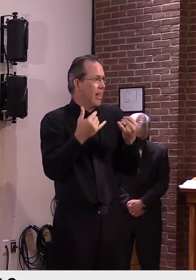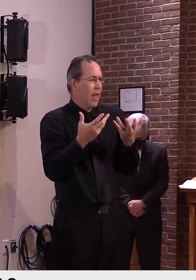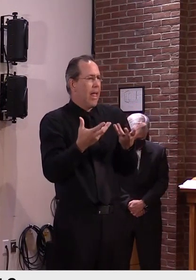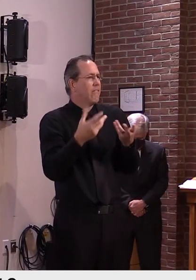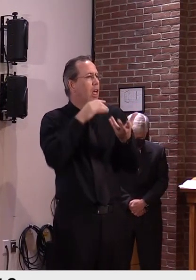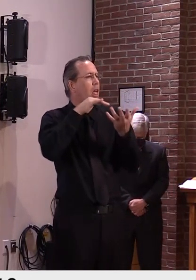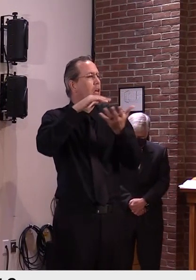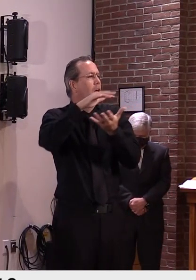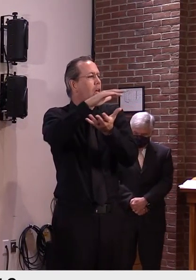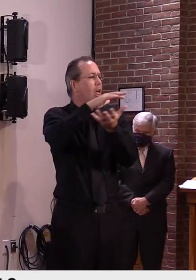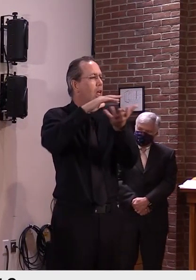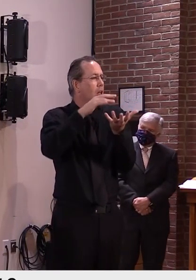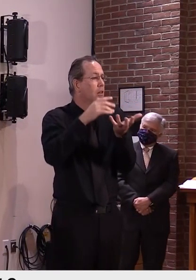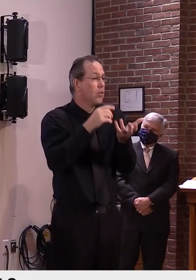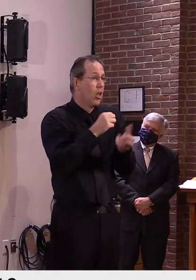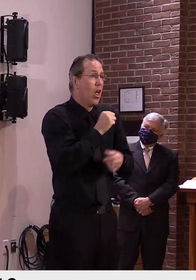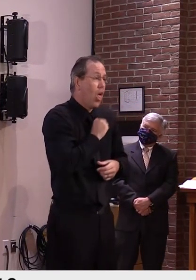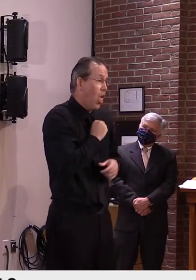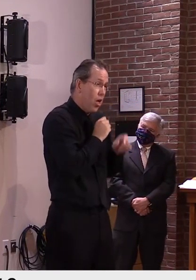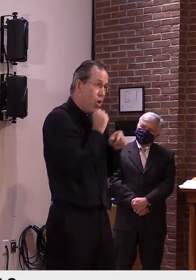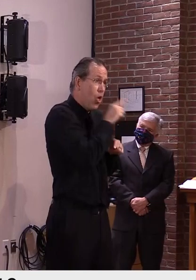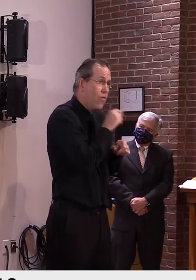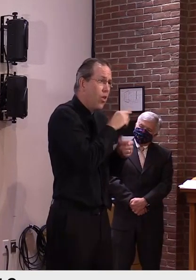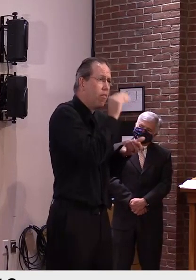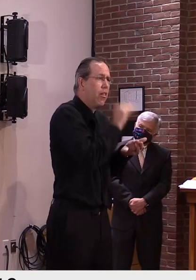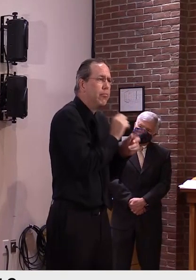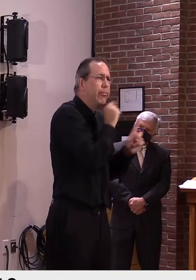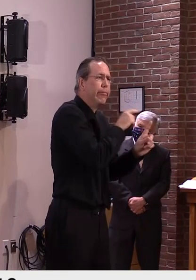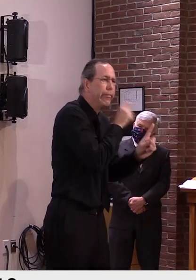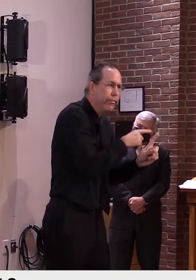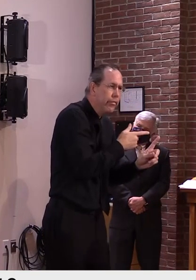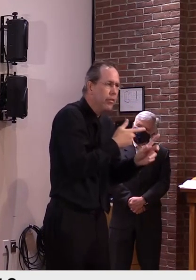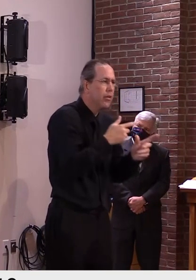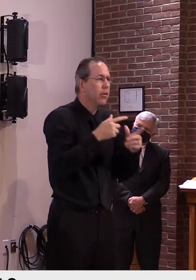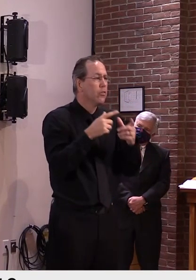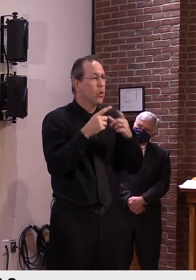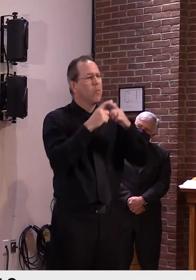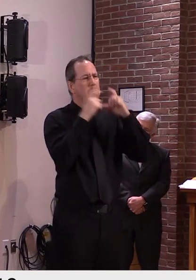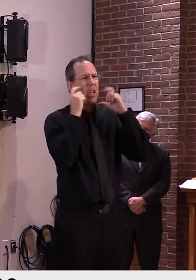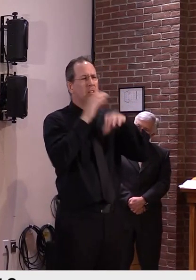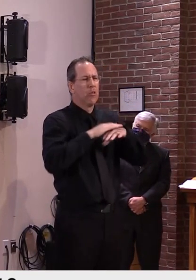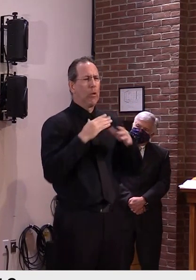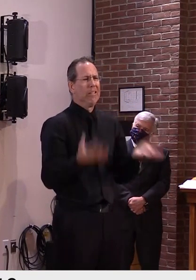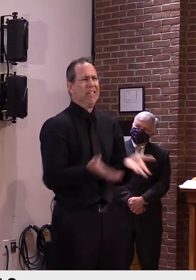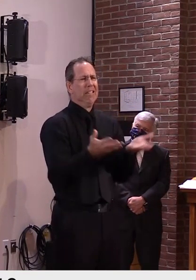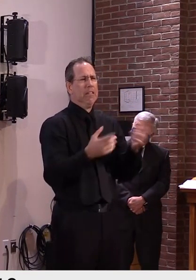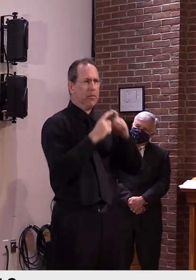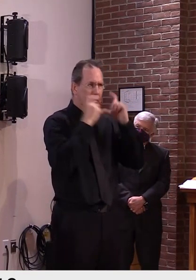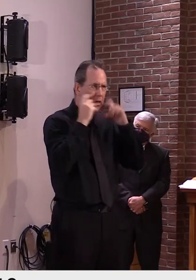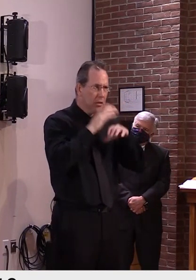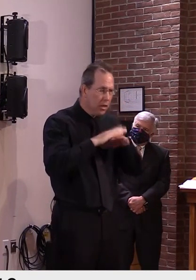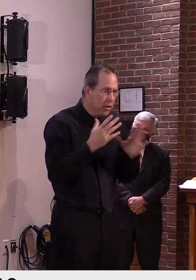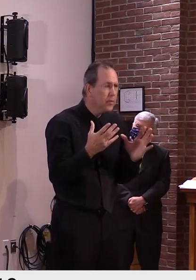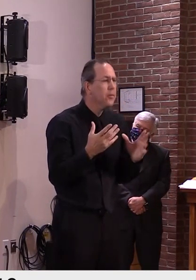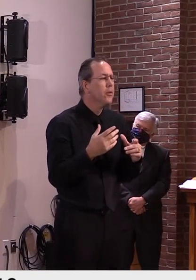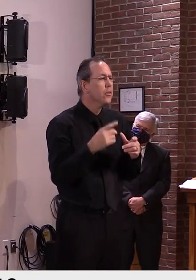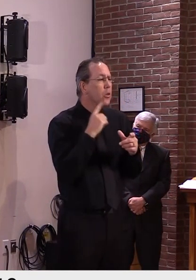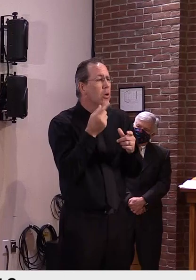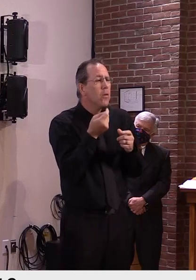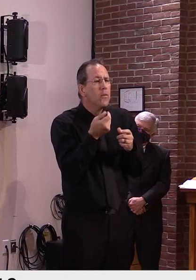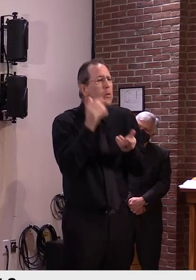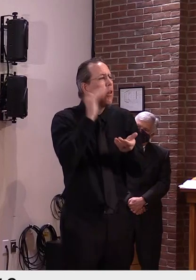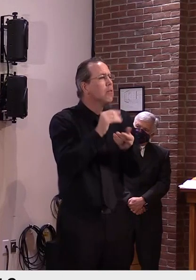idea and wearing a mask. But the fine aerosols, the Chinese restaurant study, a